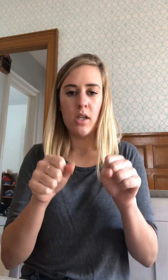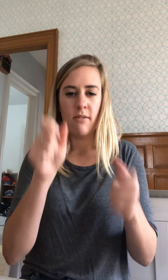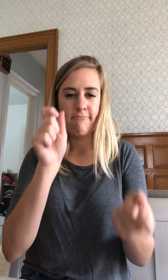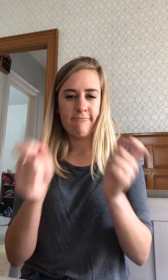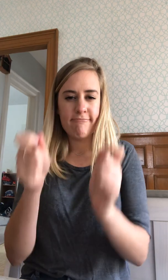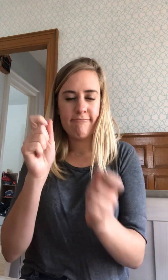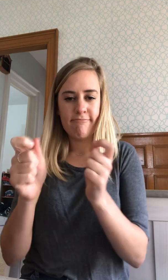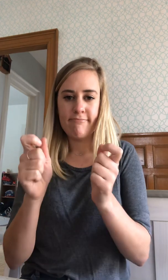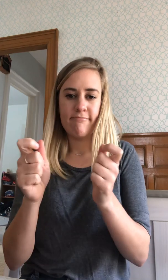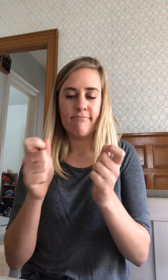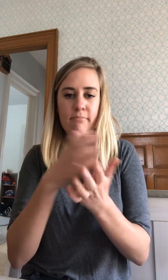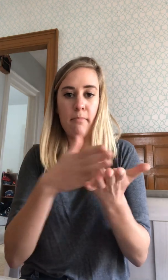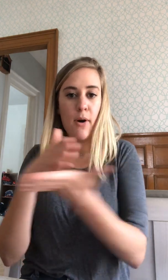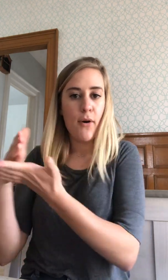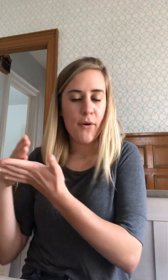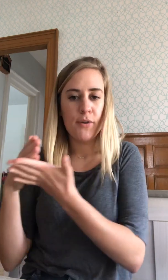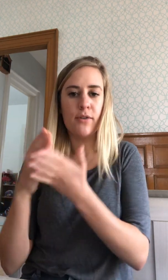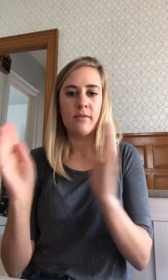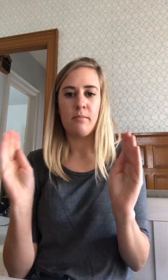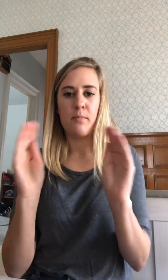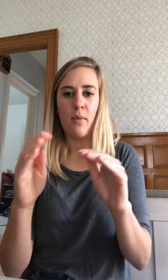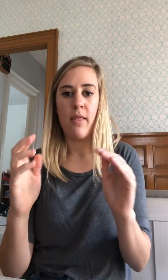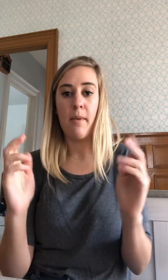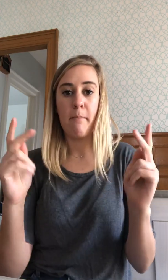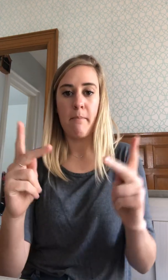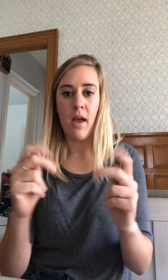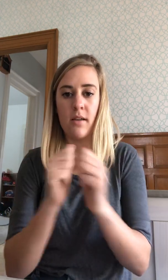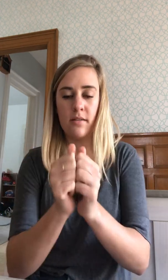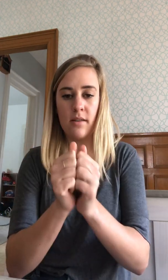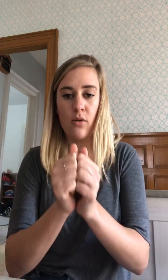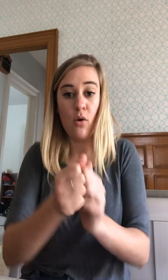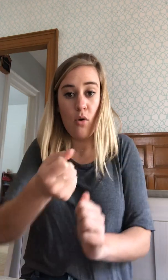back together and hold them in that position for the patient to heal.